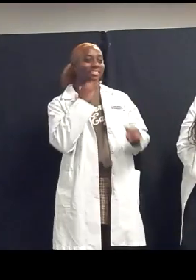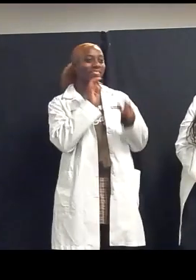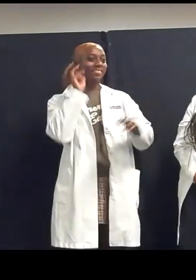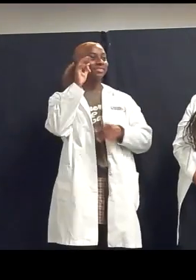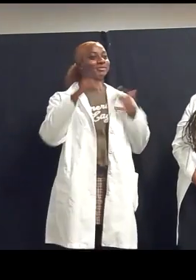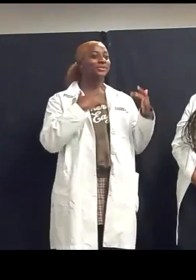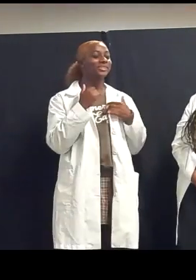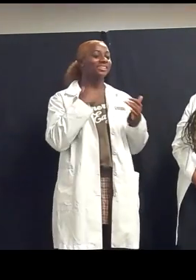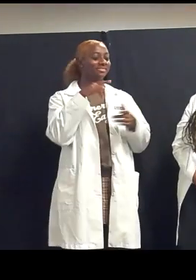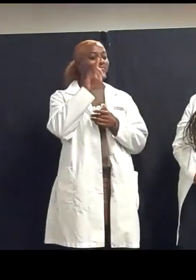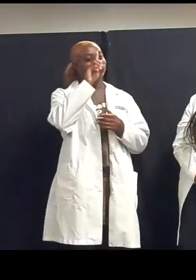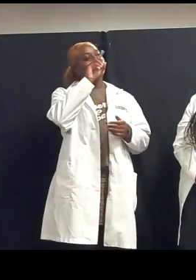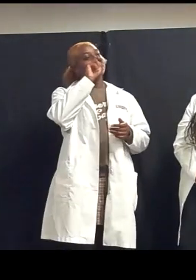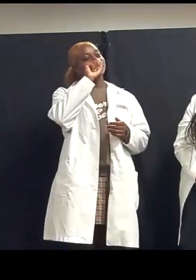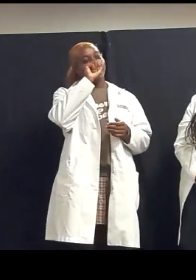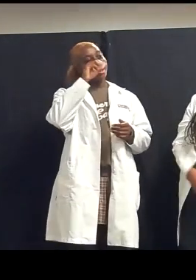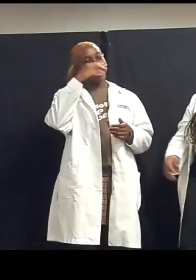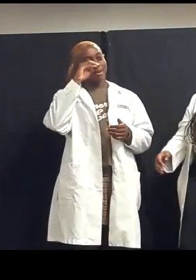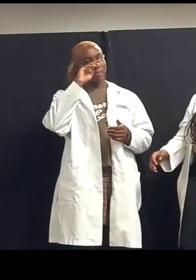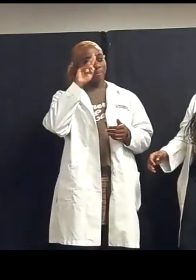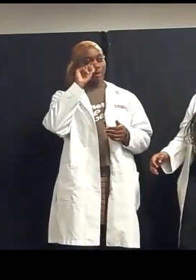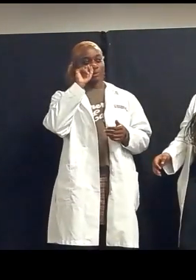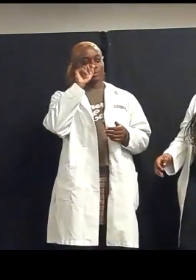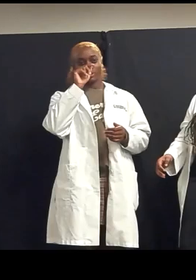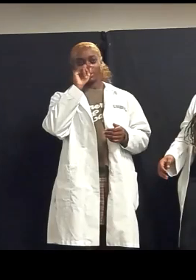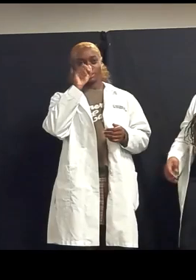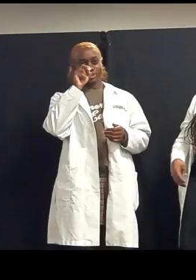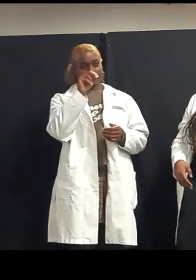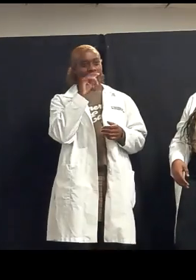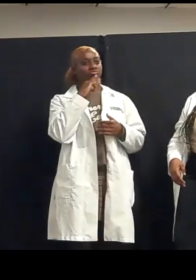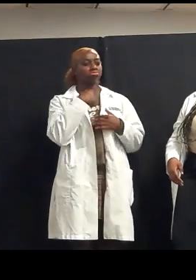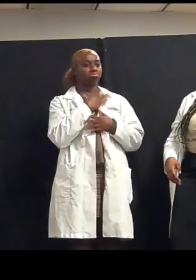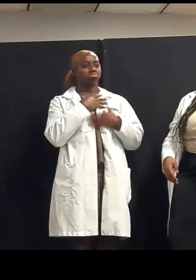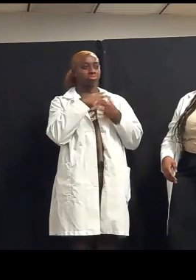enjoy? What'd you do? Oh, it was really, really fun